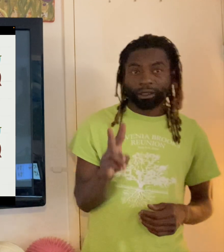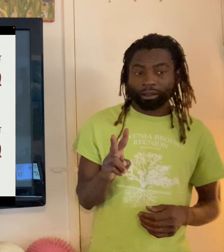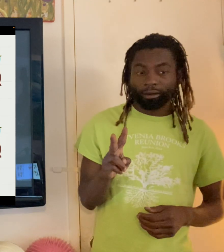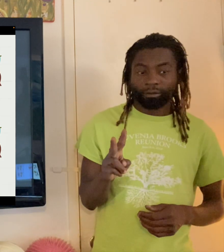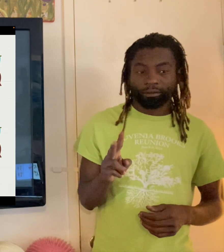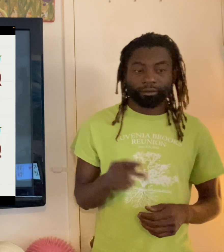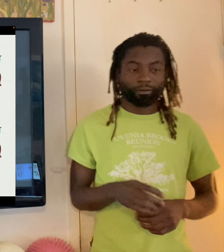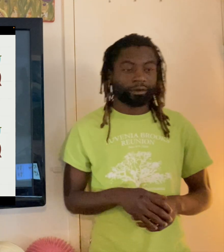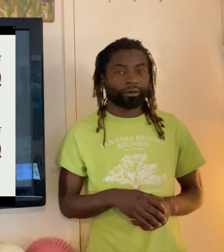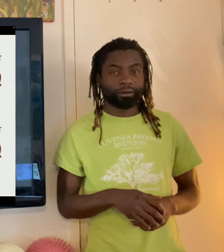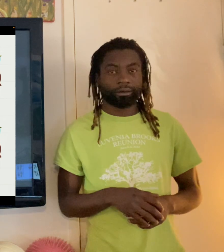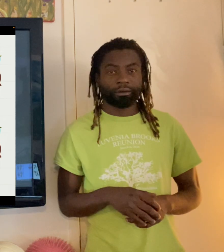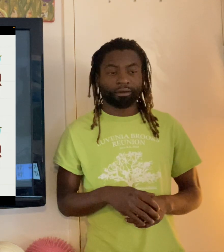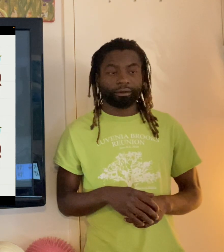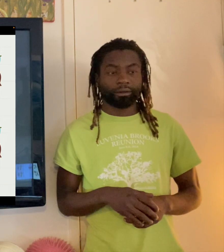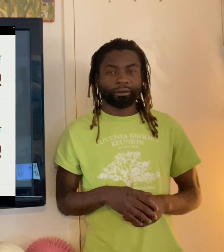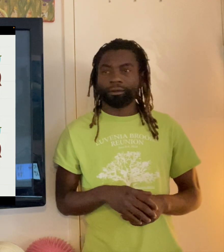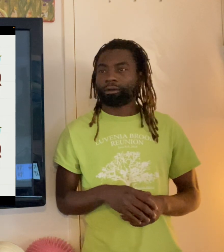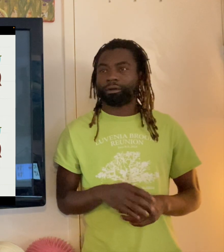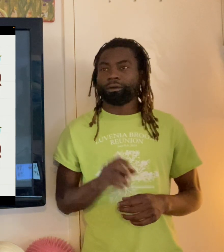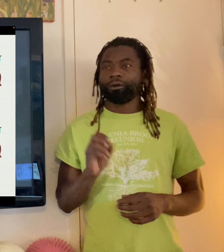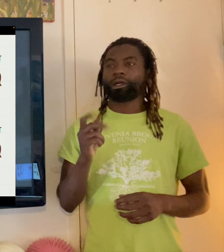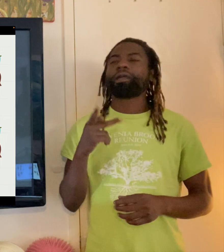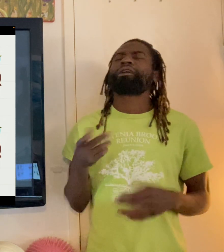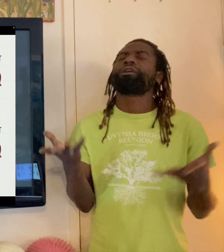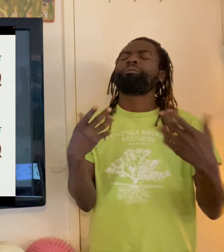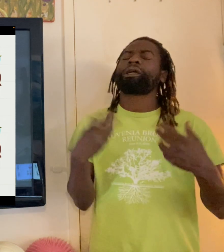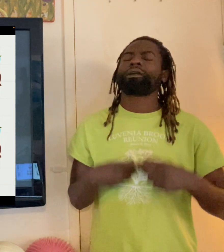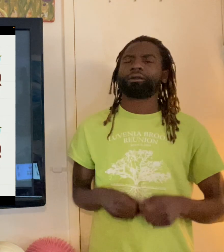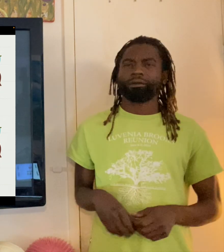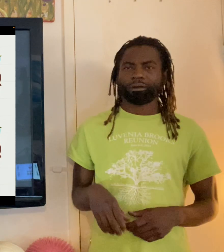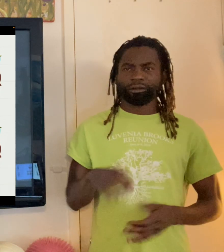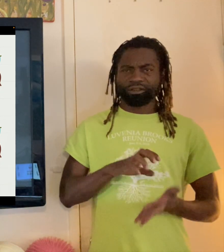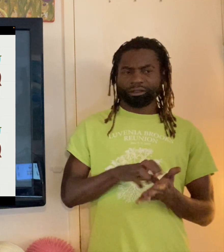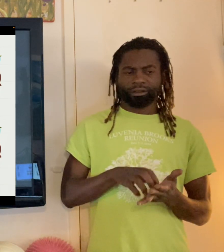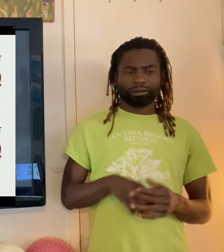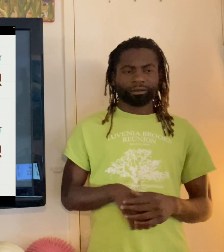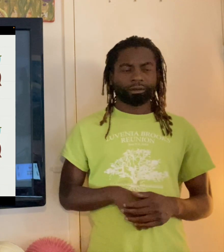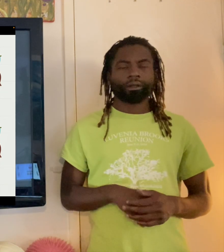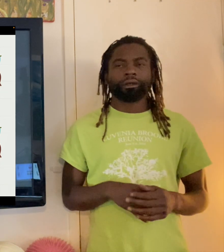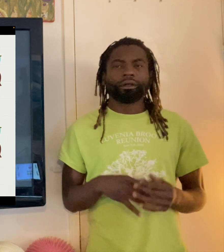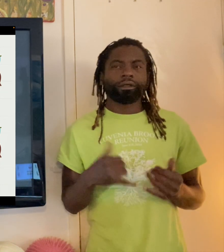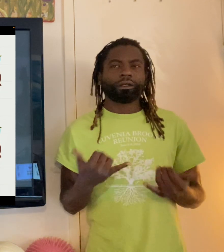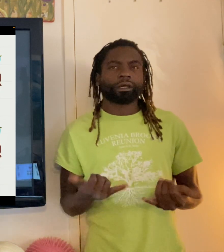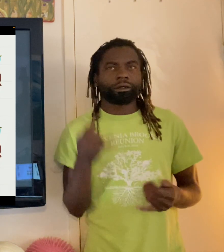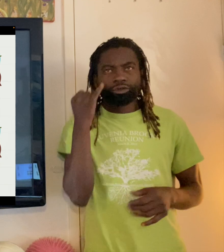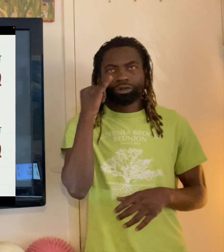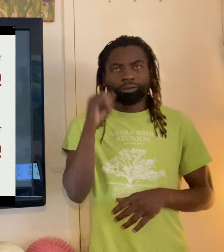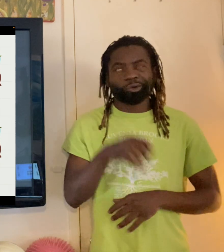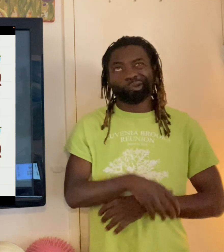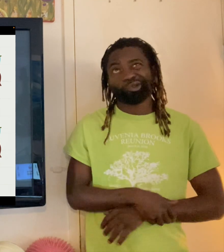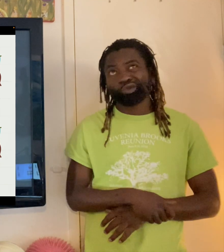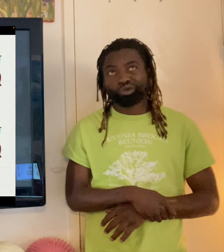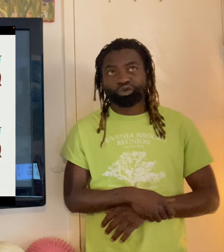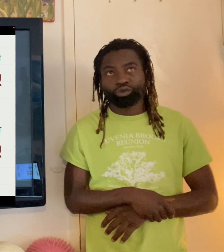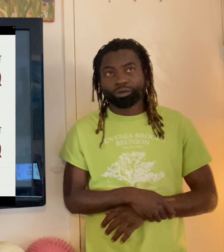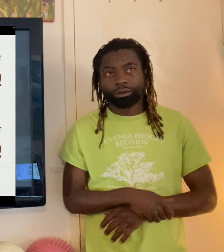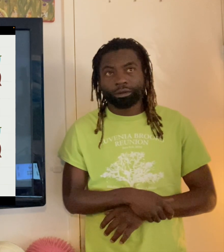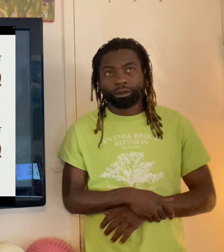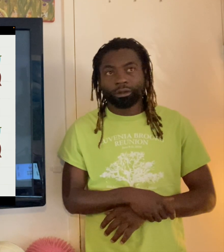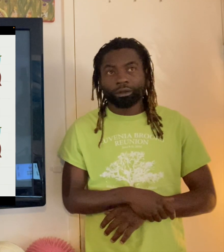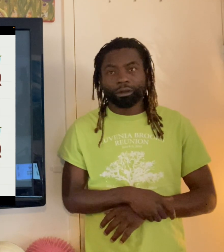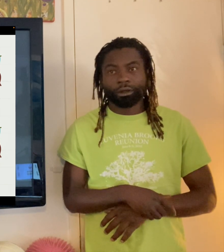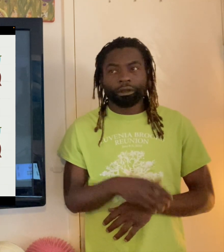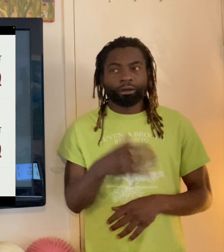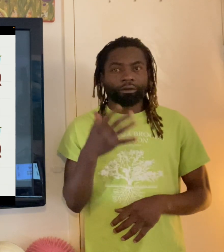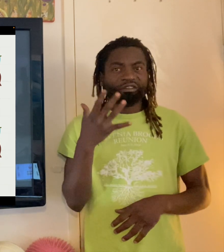each. Okay, come back, cookies. Okay, now what happens if 5